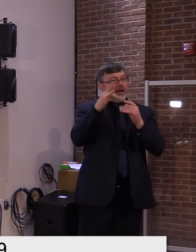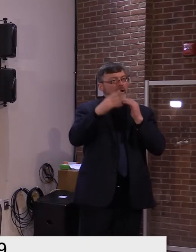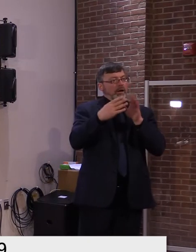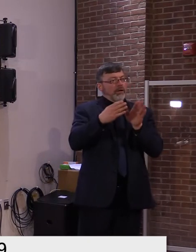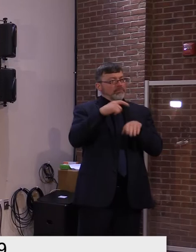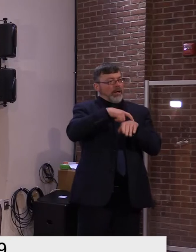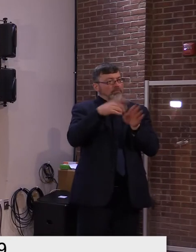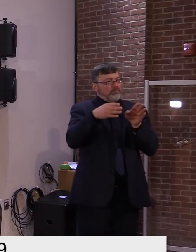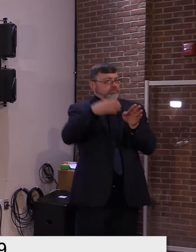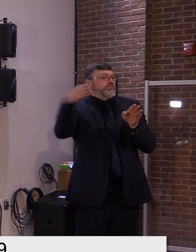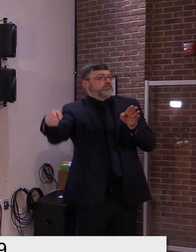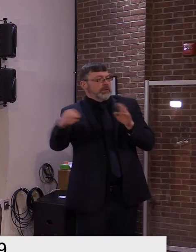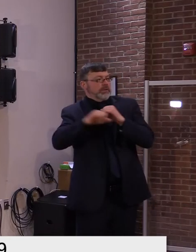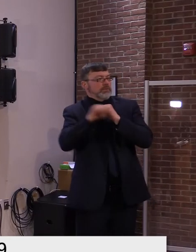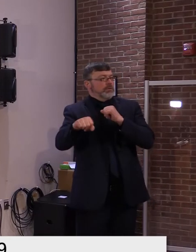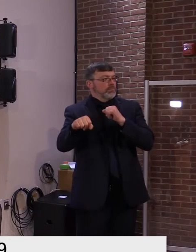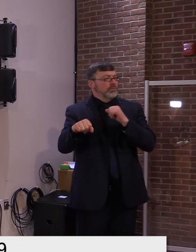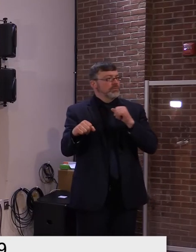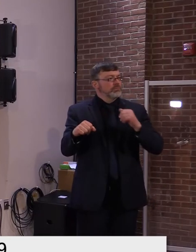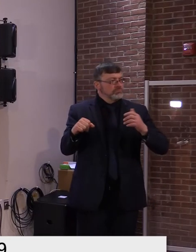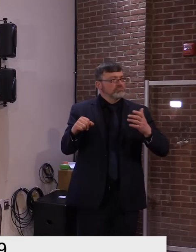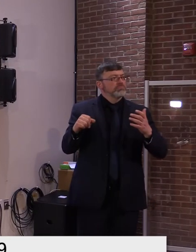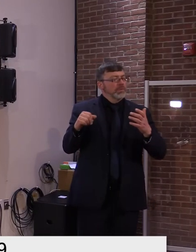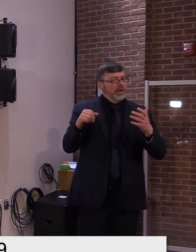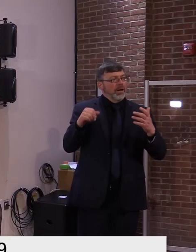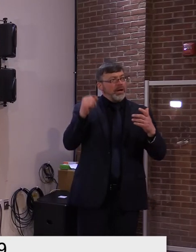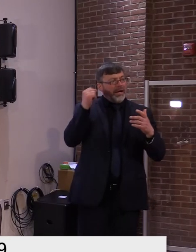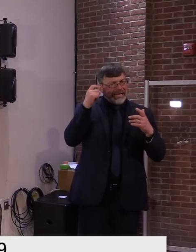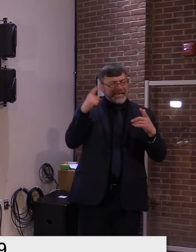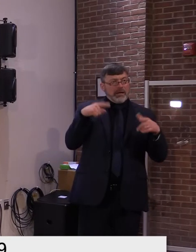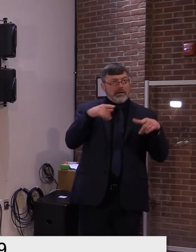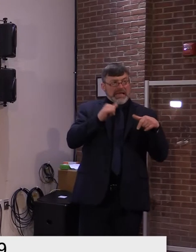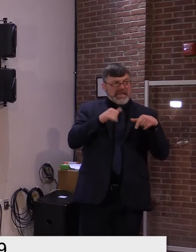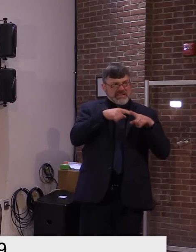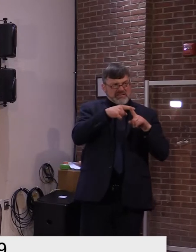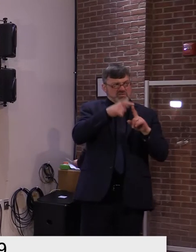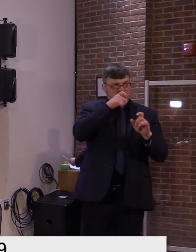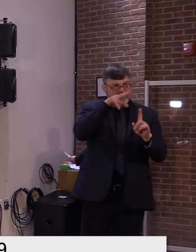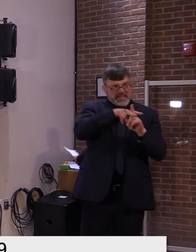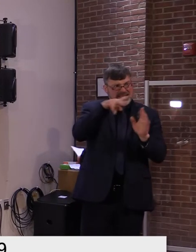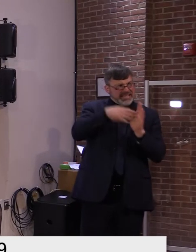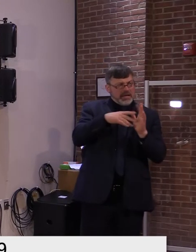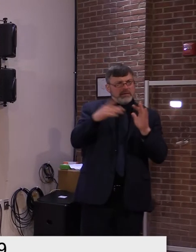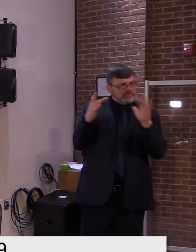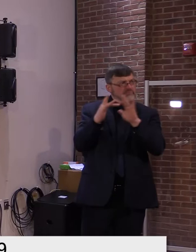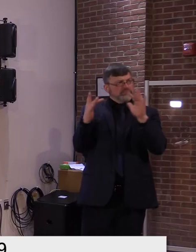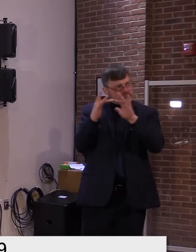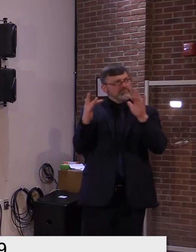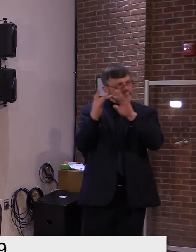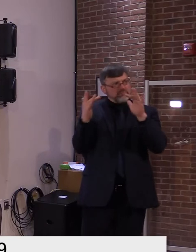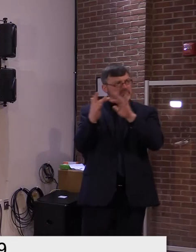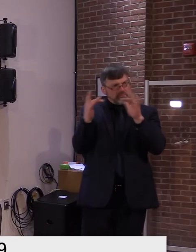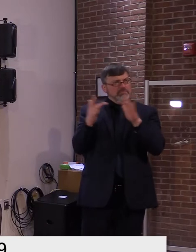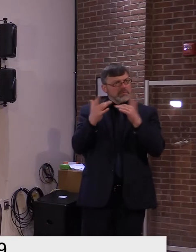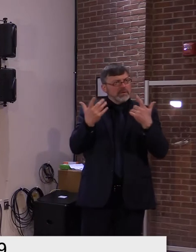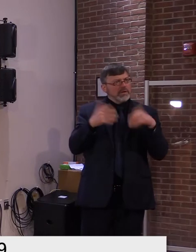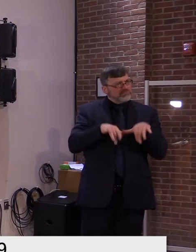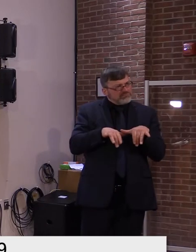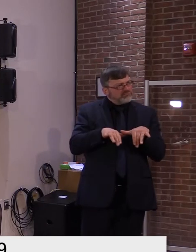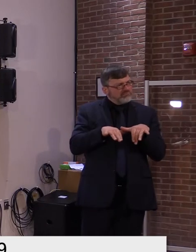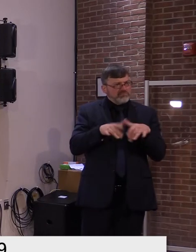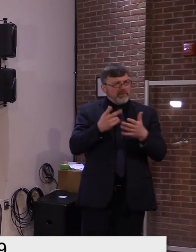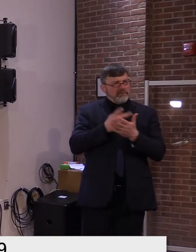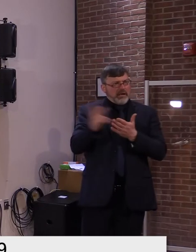and what they determined was a necessary reapplication. And they were wondering if the system is in a state of transition to accommodate the